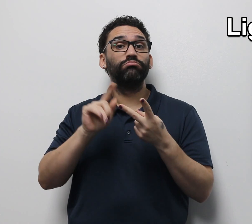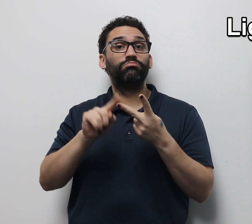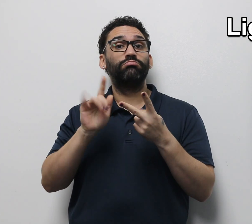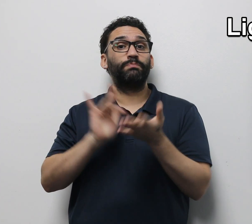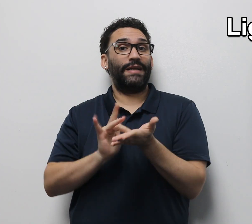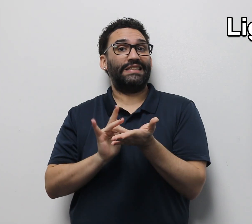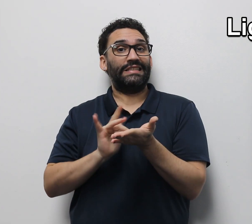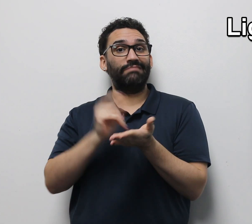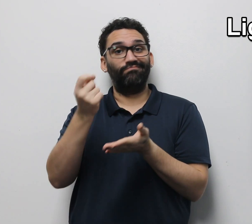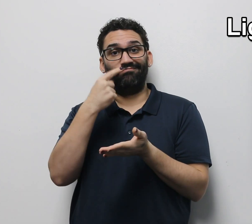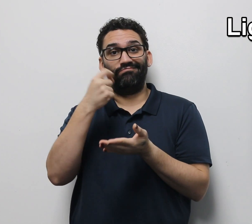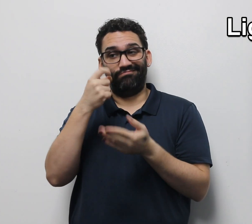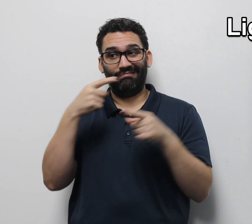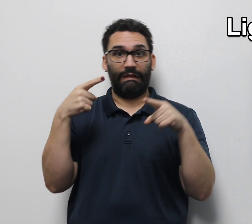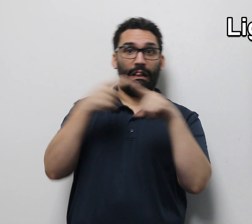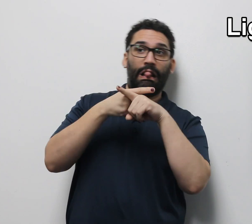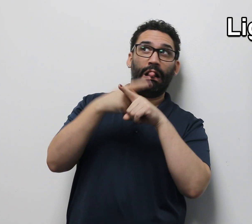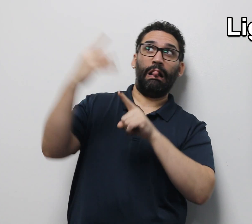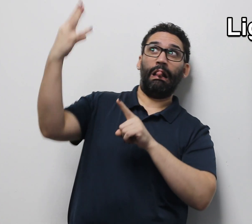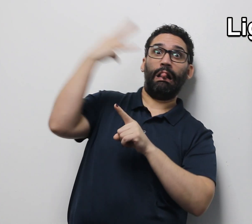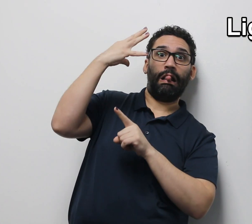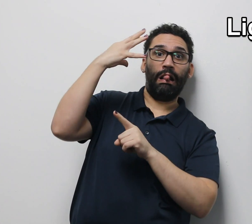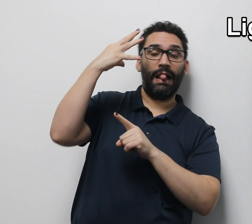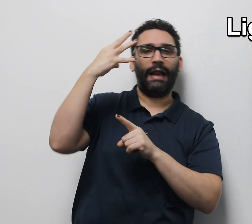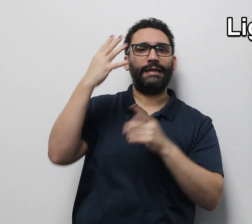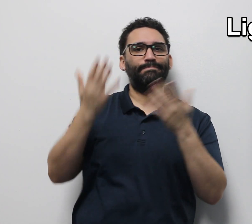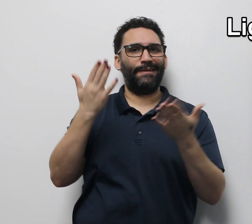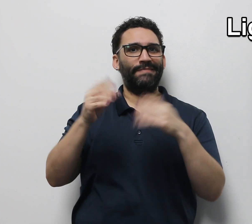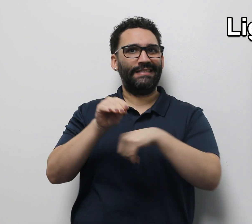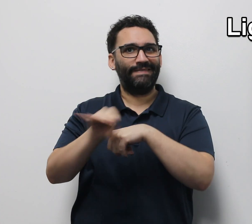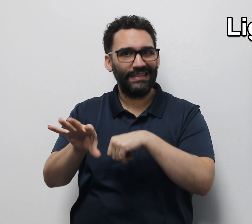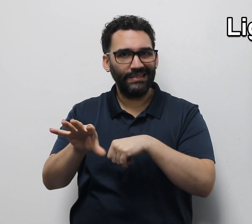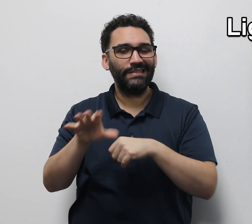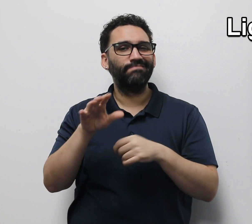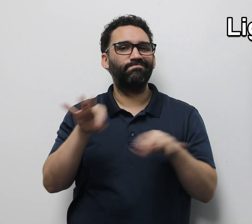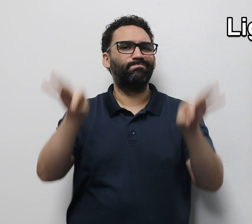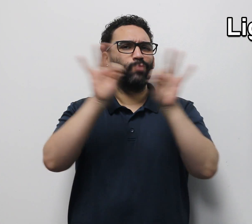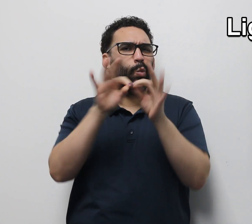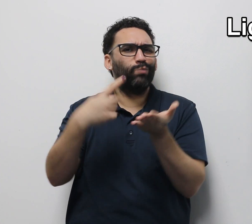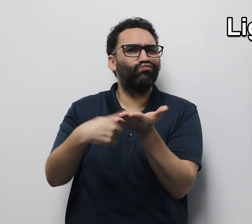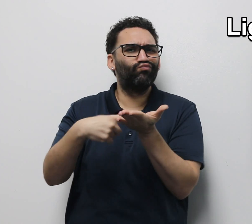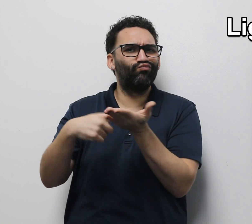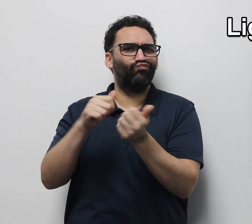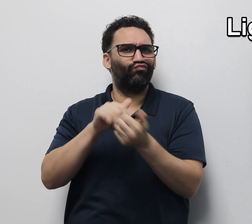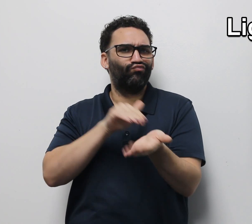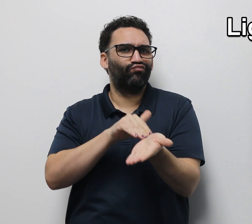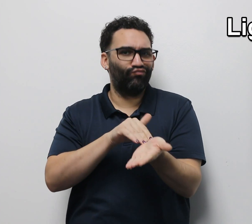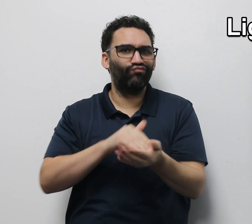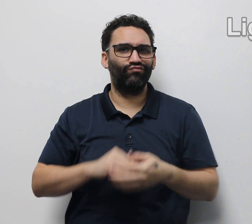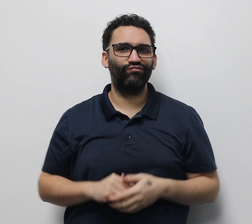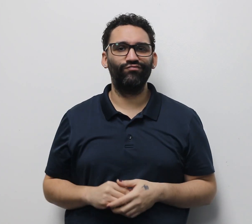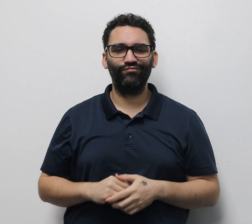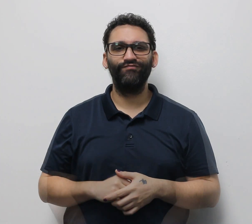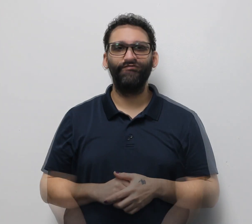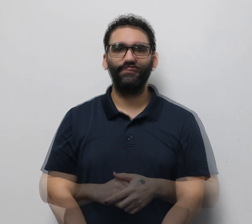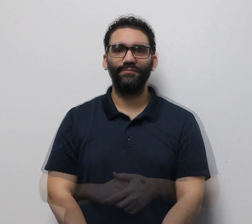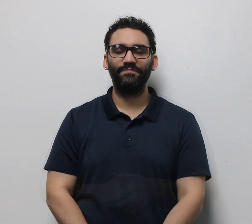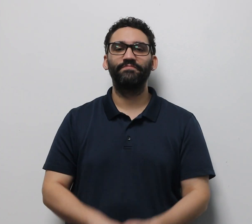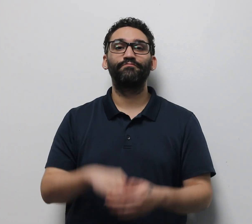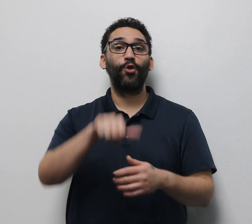Also, if you take medication that causes sensitivity to sunlight, this might not be beneficial to you, so it's always important to